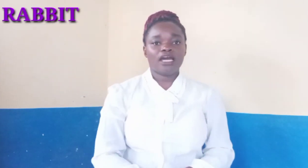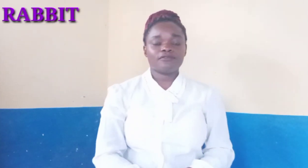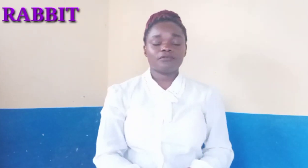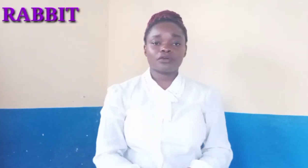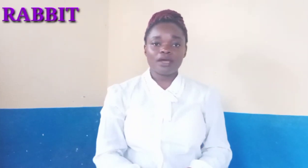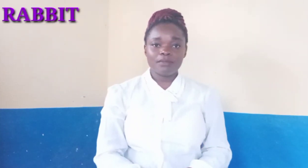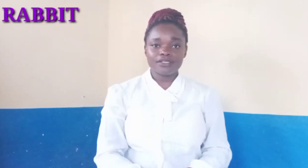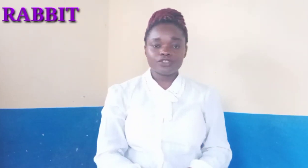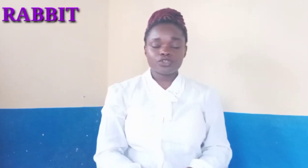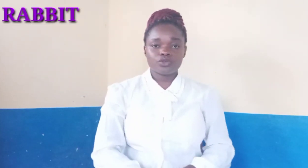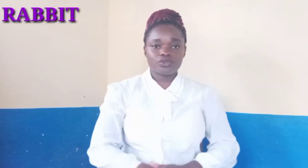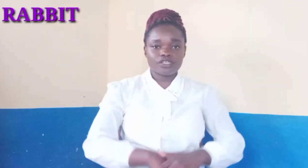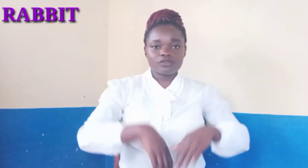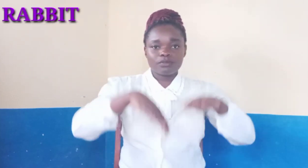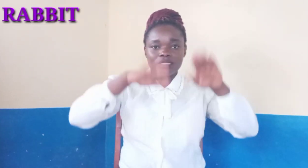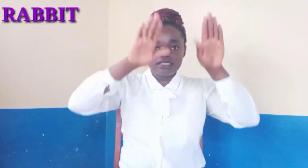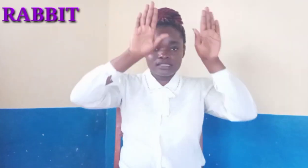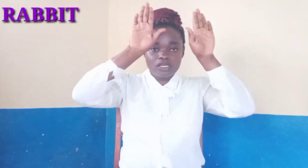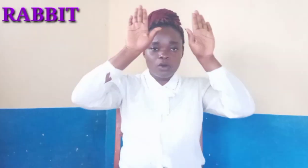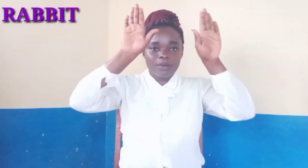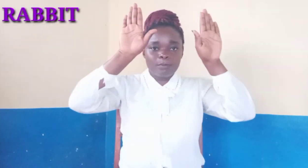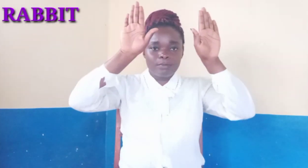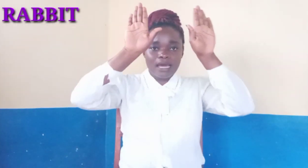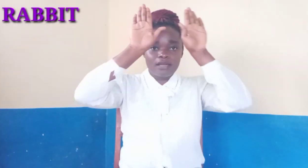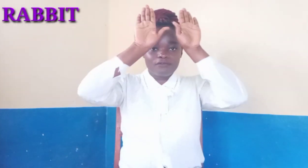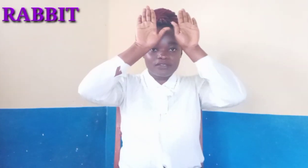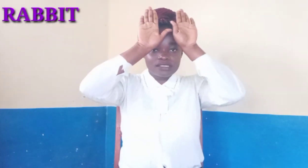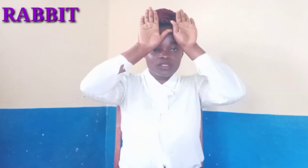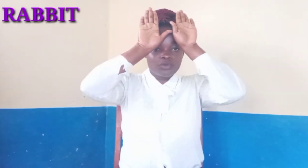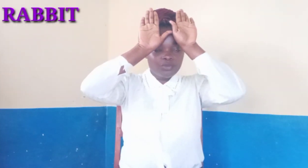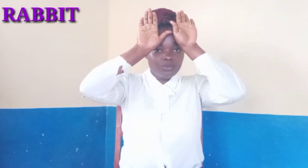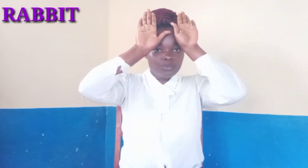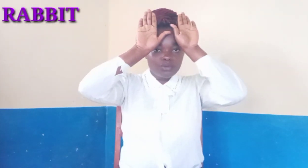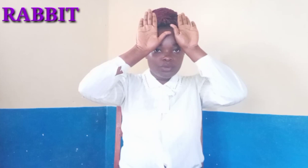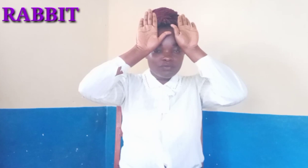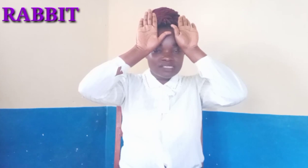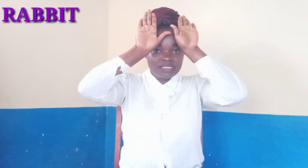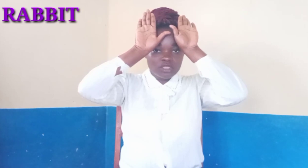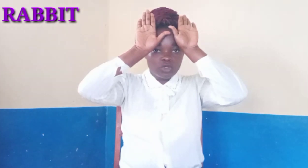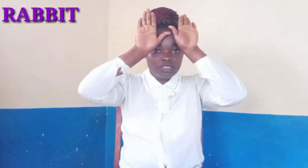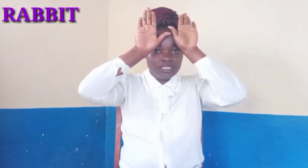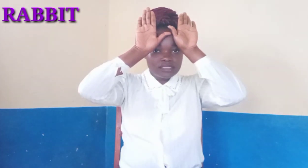And for rabbit, you just place the open palm facing you, facing the audience.